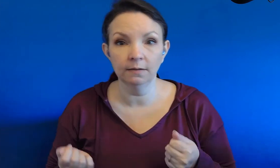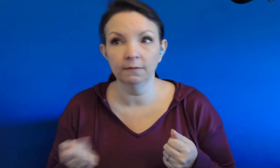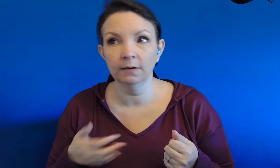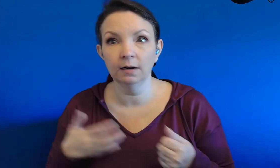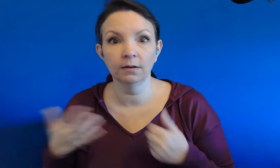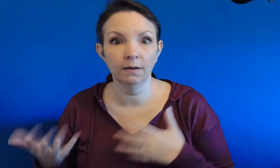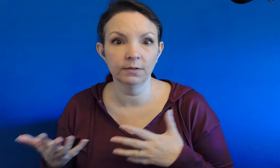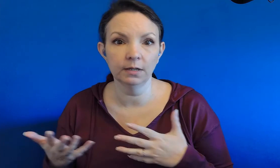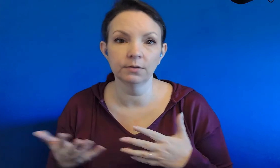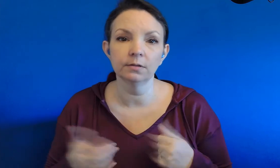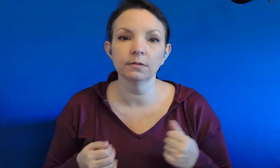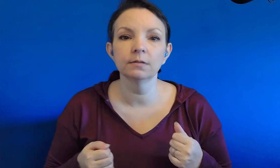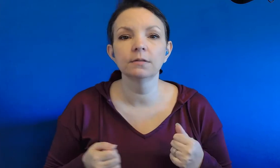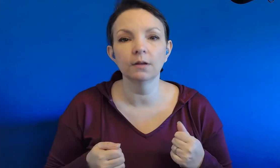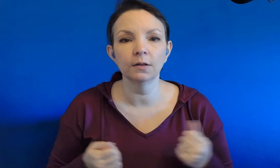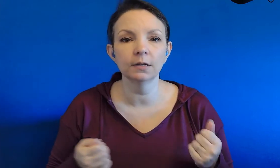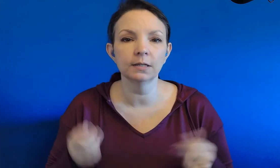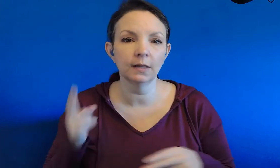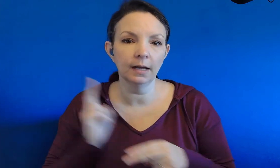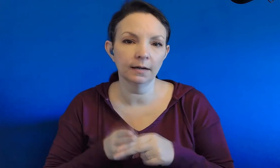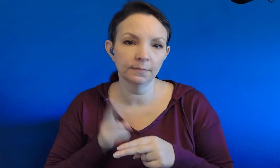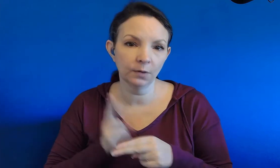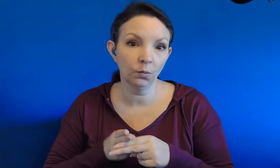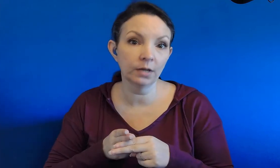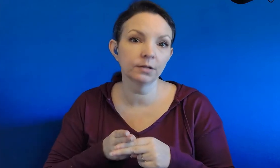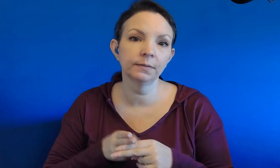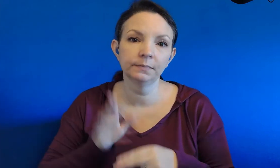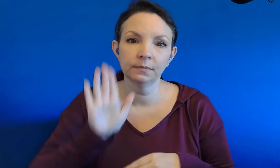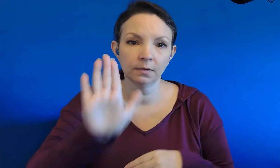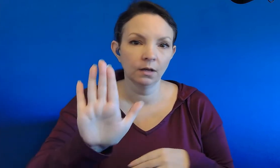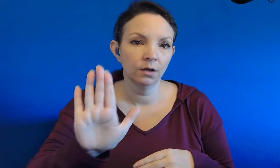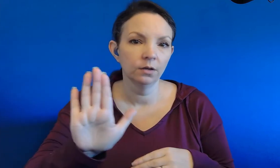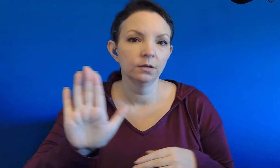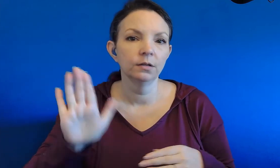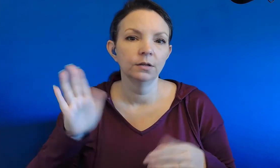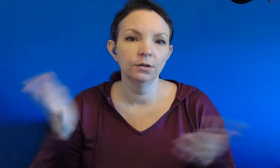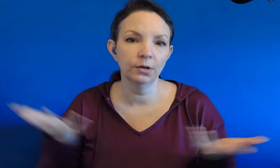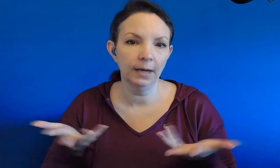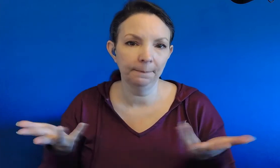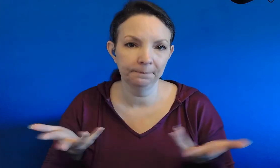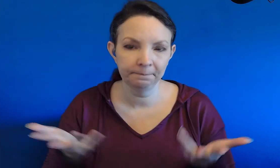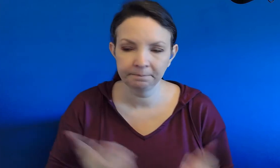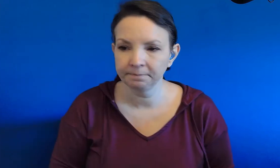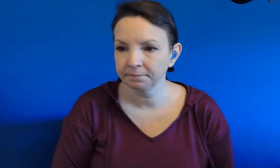our conversations. So it's like, what's your name?